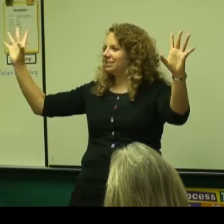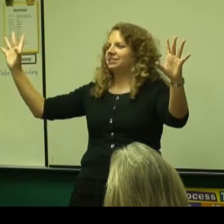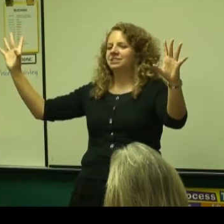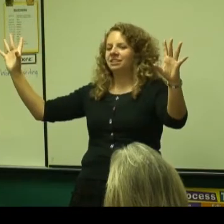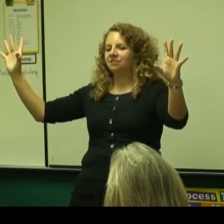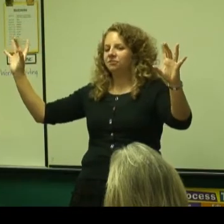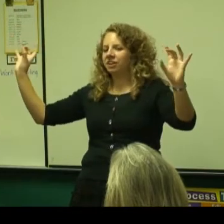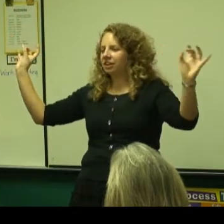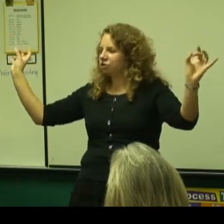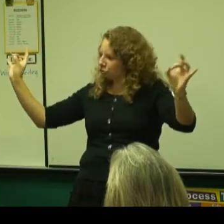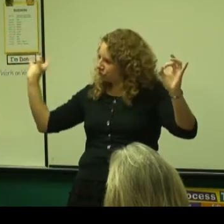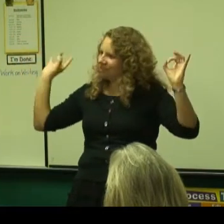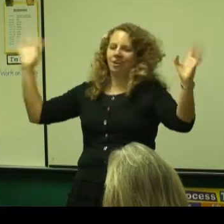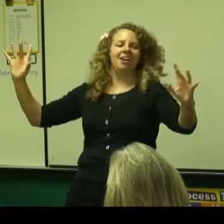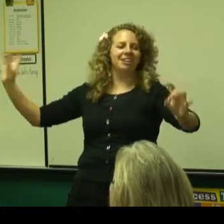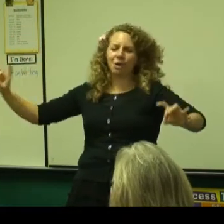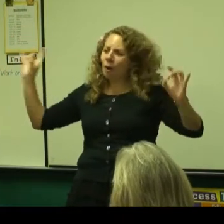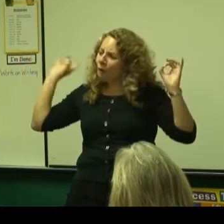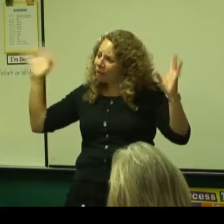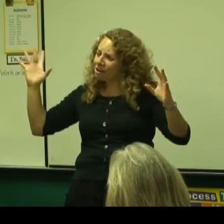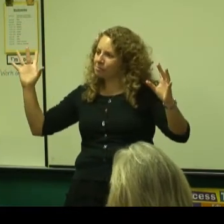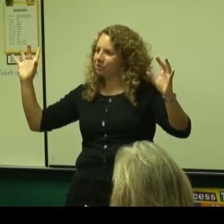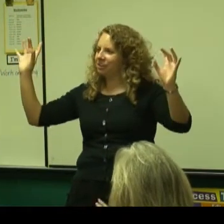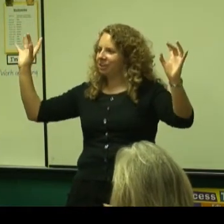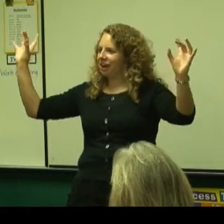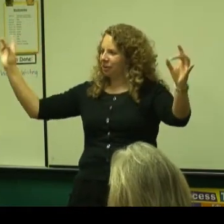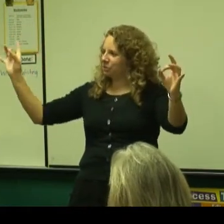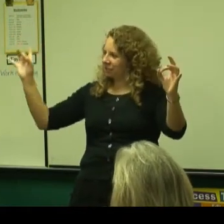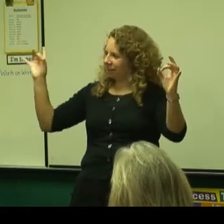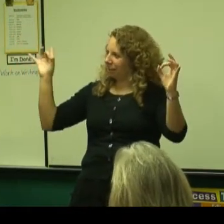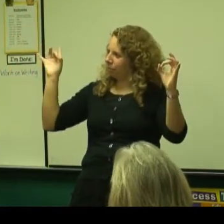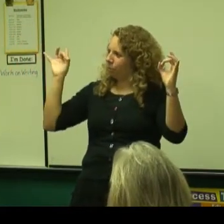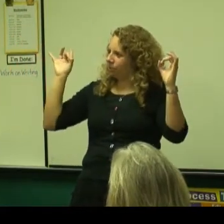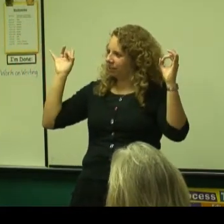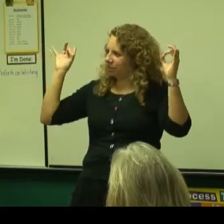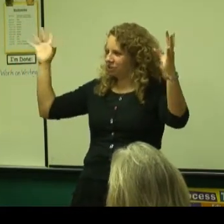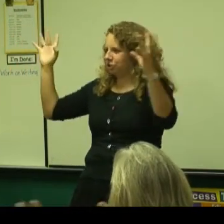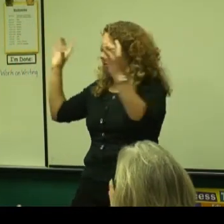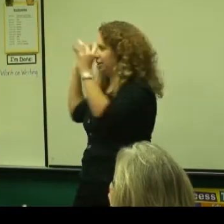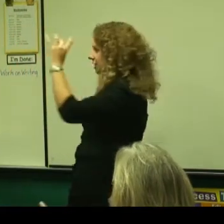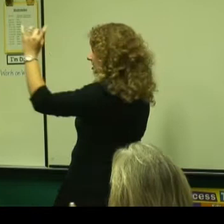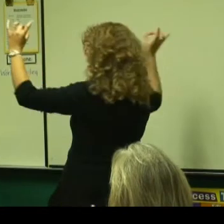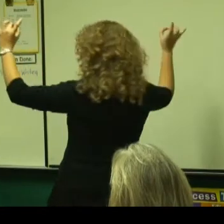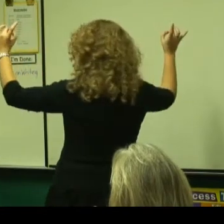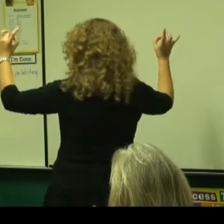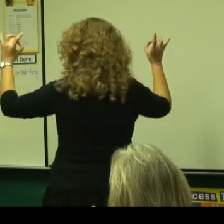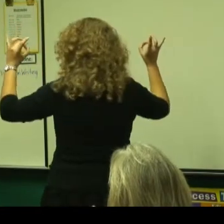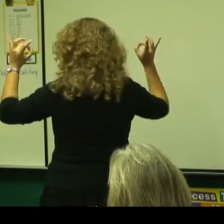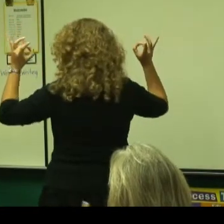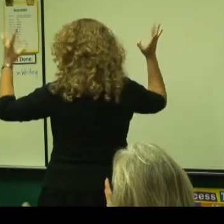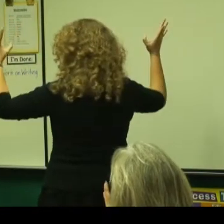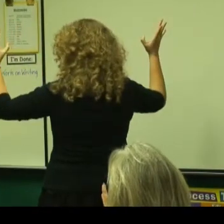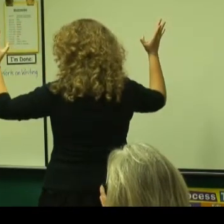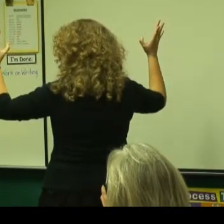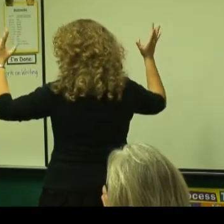twist and flick. It's horrible. I almost kind of like pull it in too, like that. So it's like,